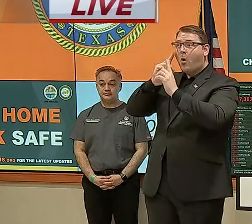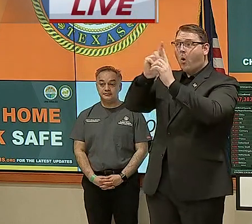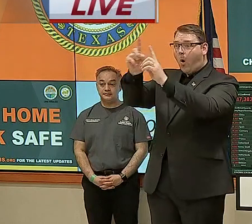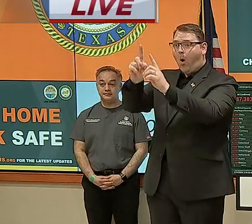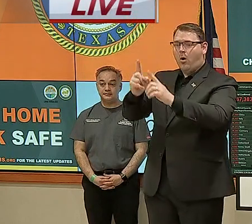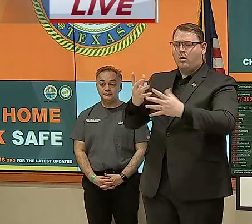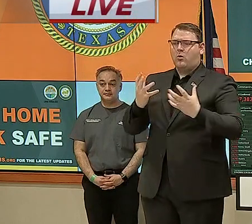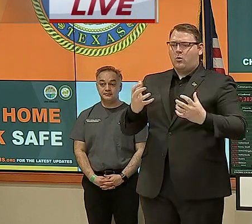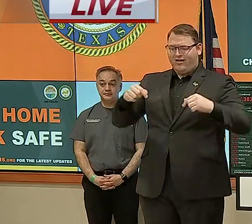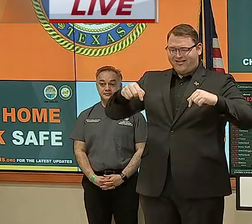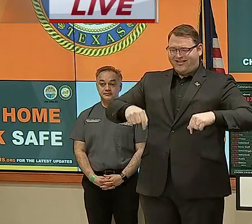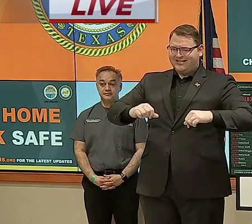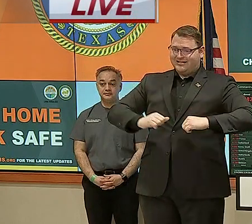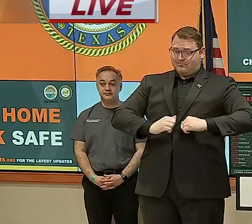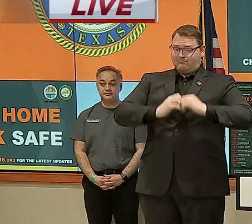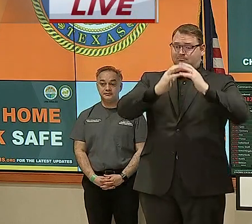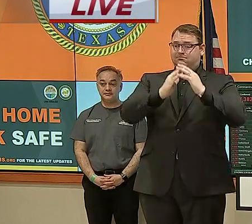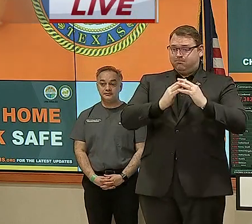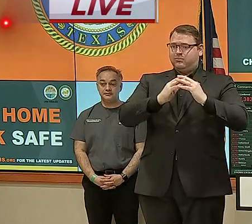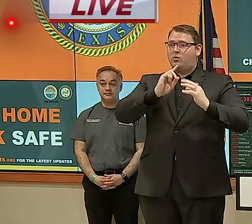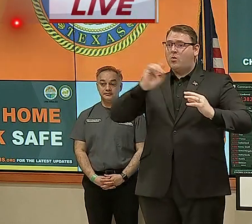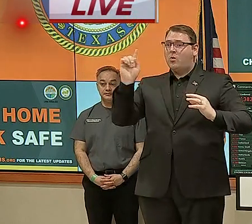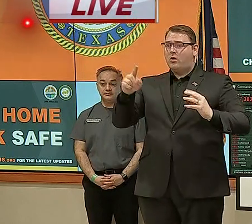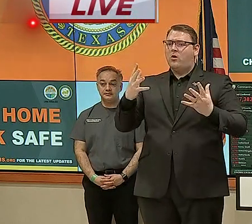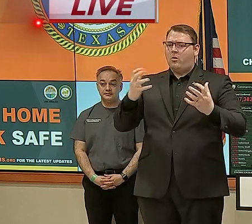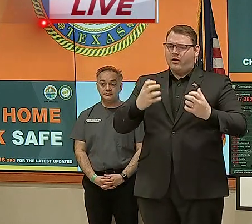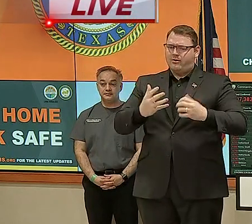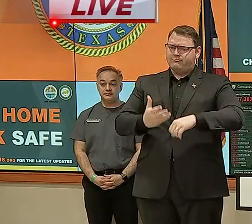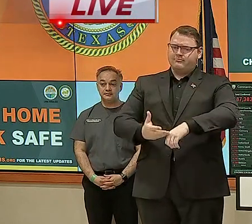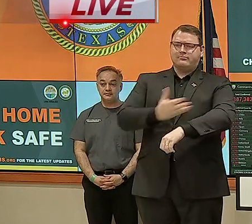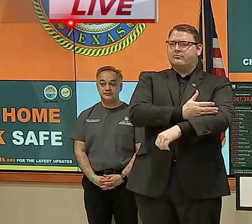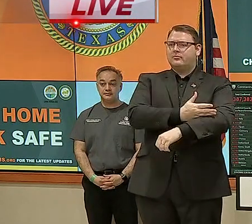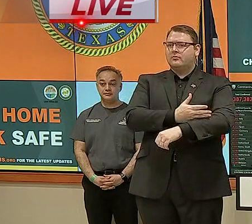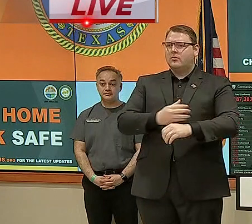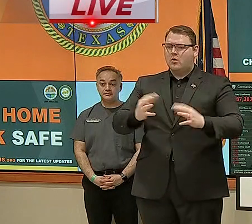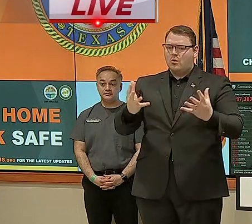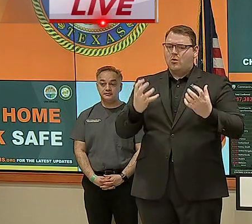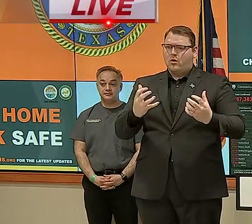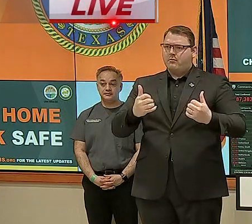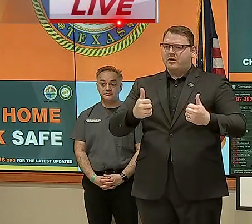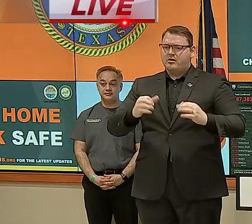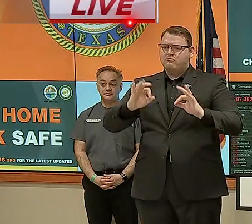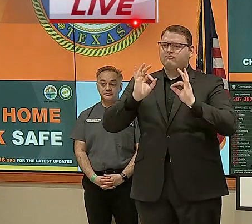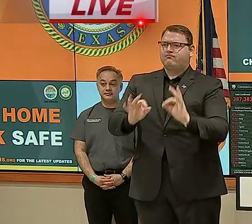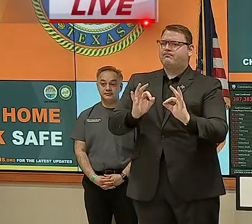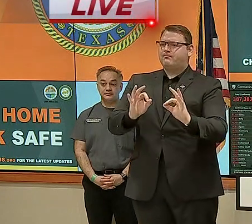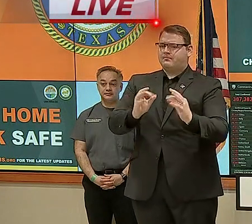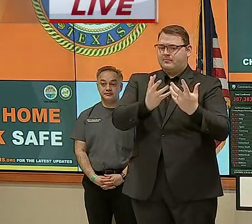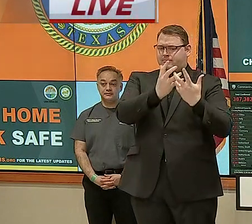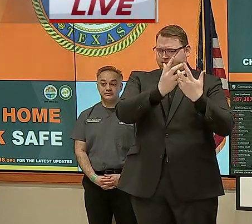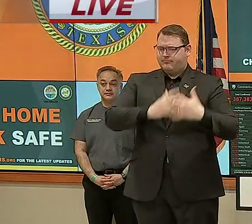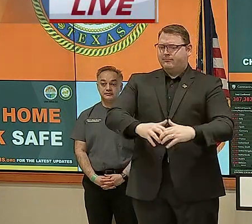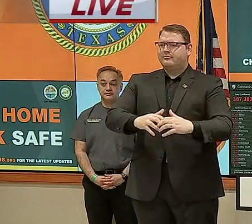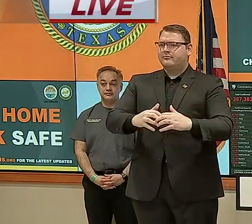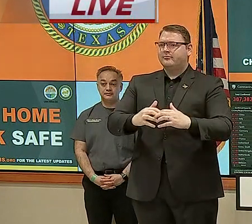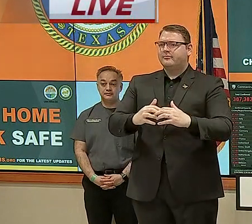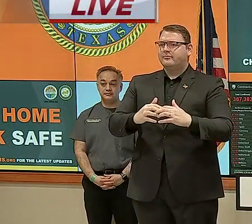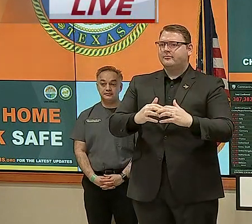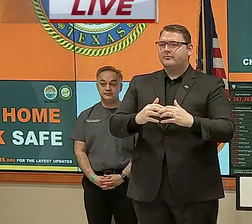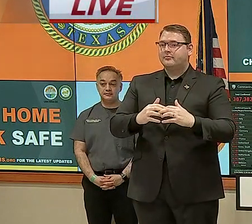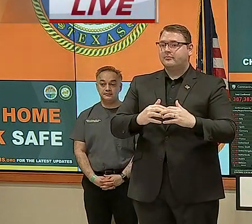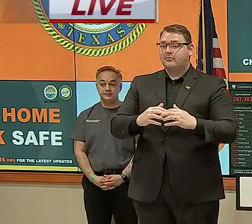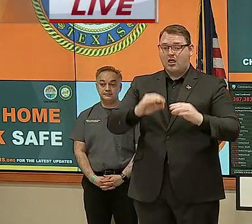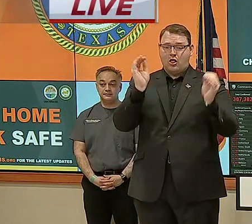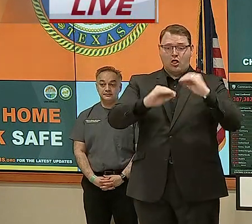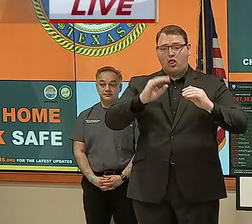continue. That is our goal, to do better, to be smarter, to stave off a bigger crisis. And that is what we're guided